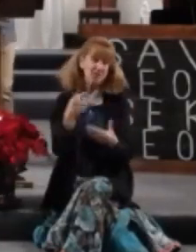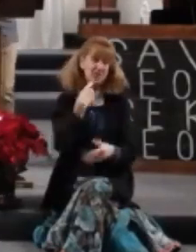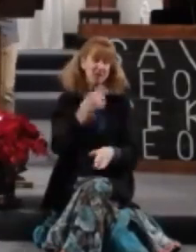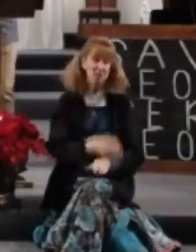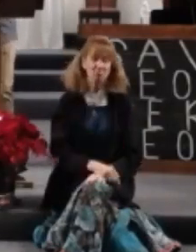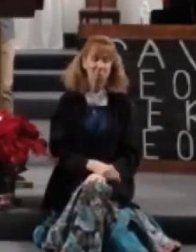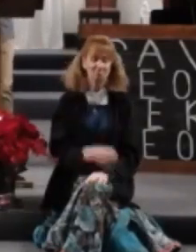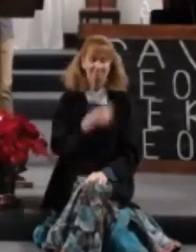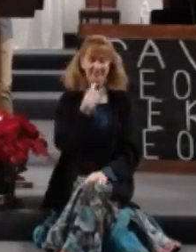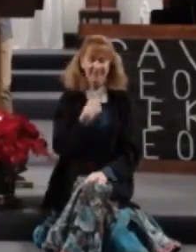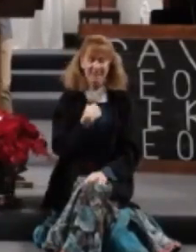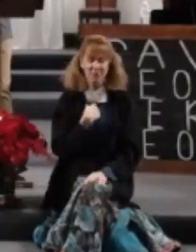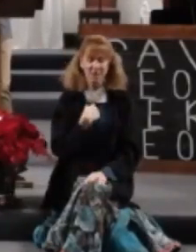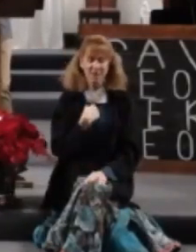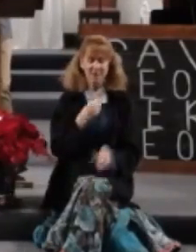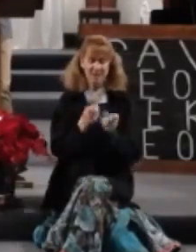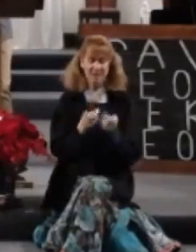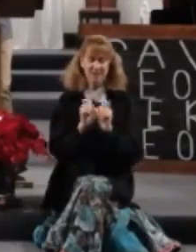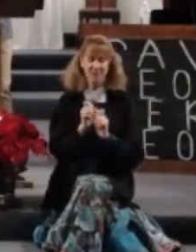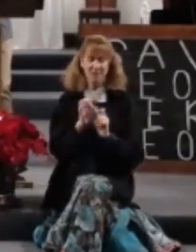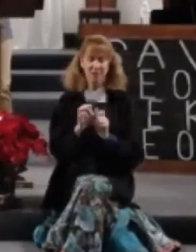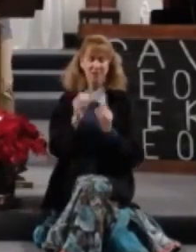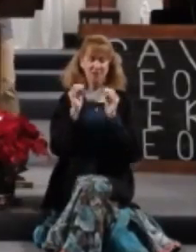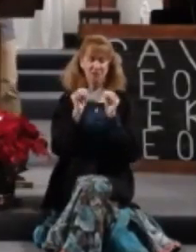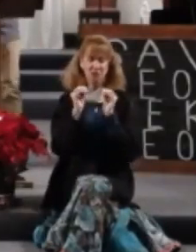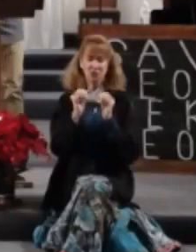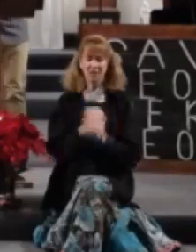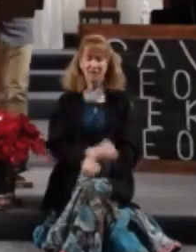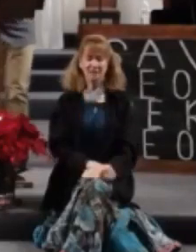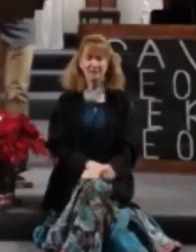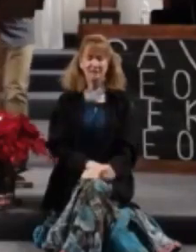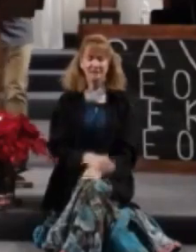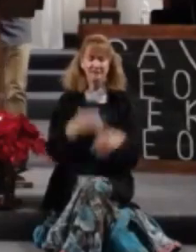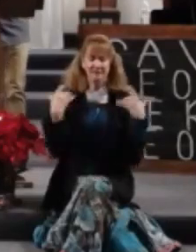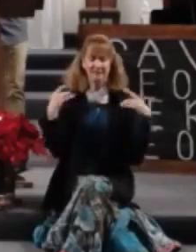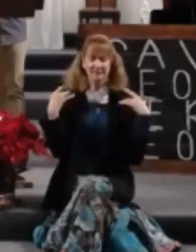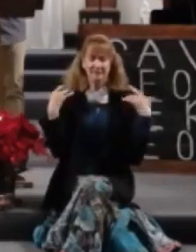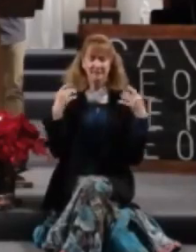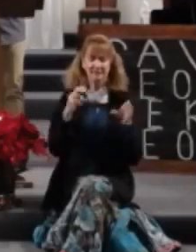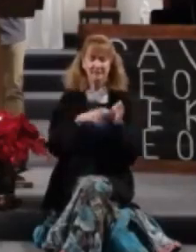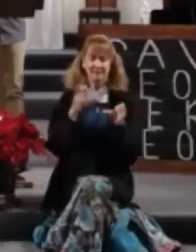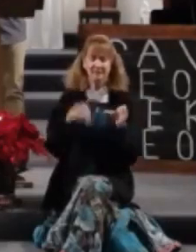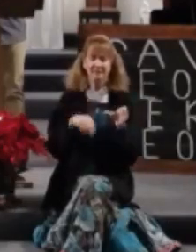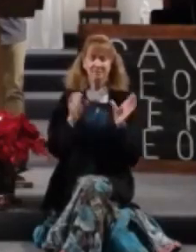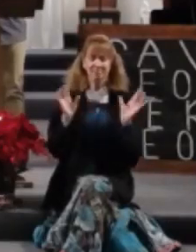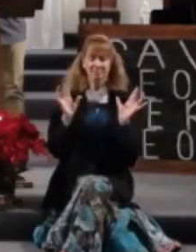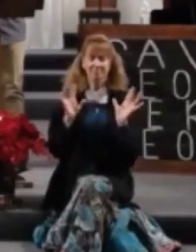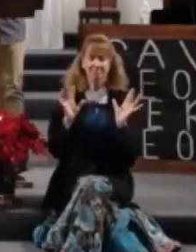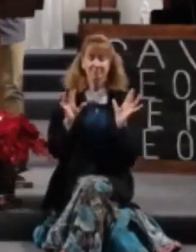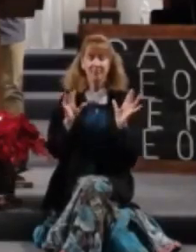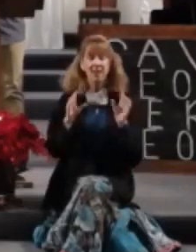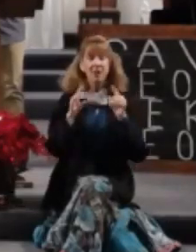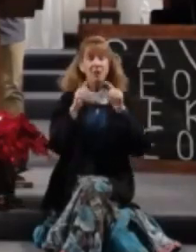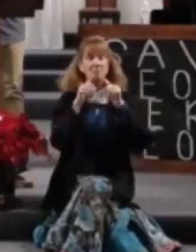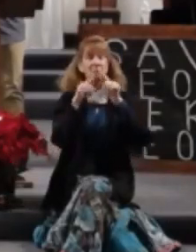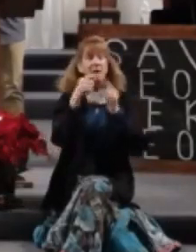don't have the gift of teaching, so I don't have to teach. But let me tell